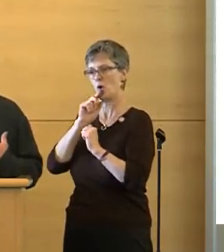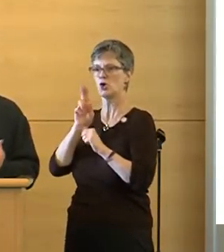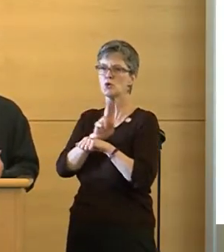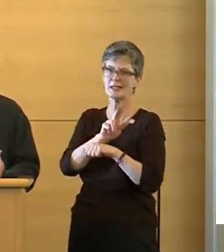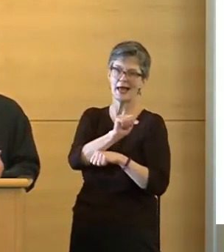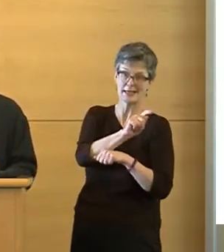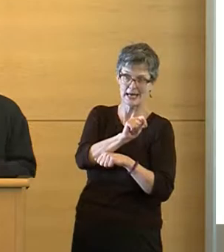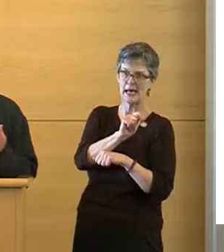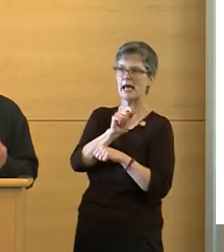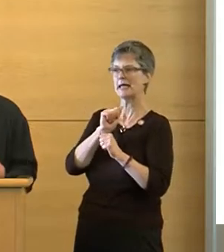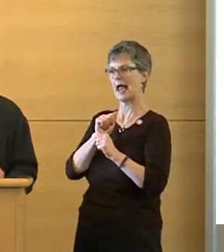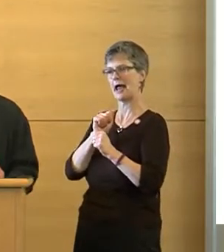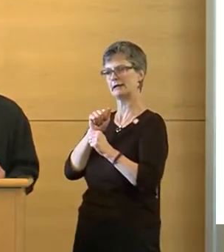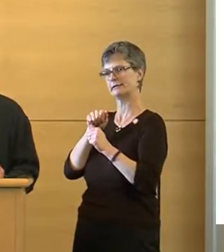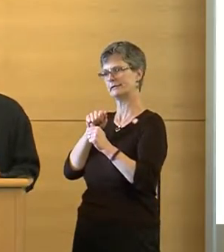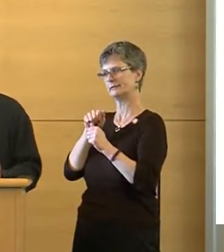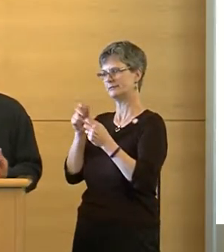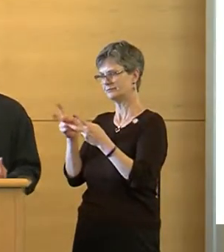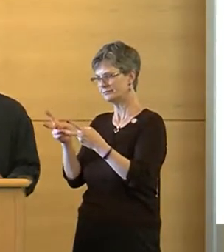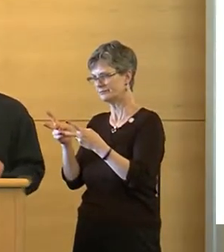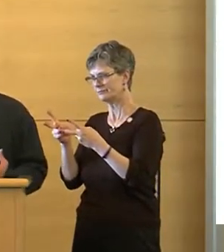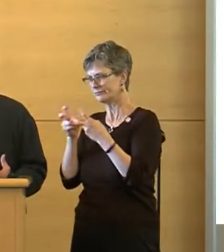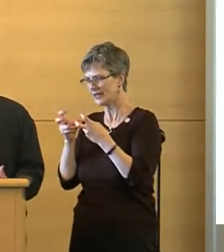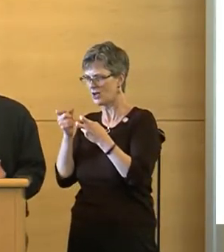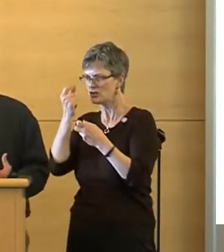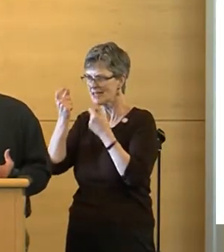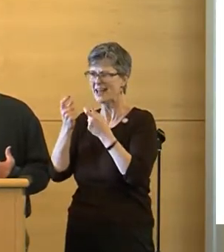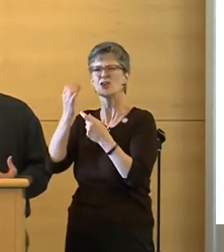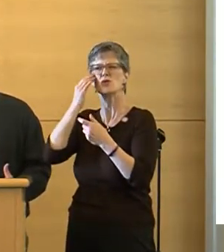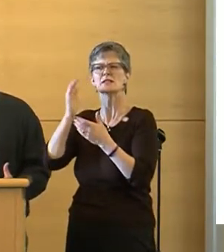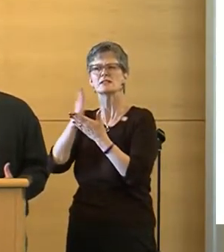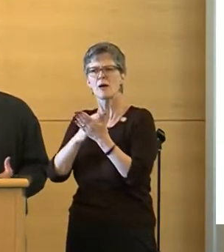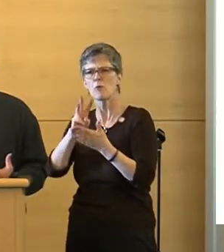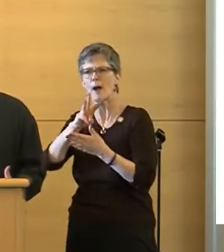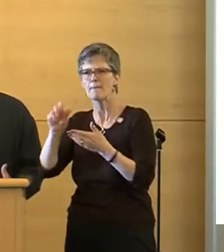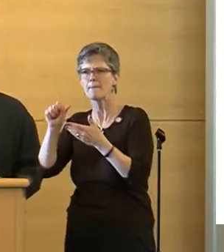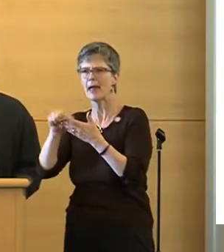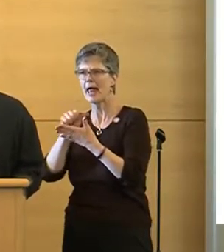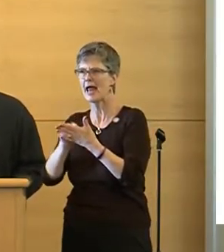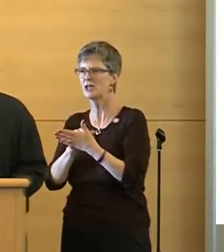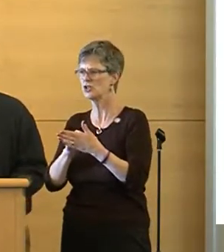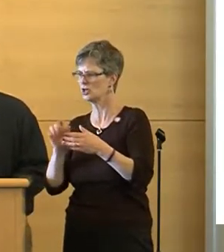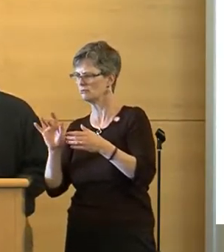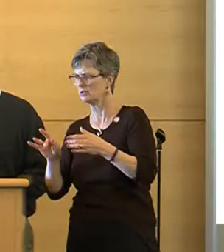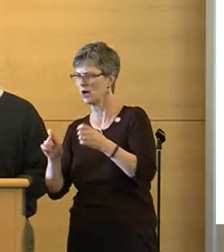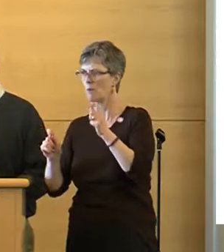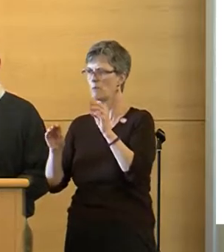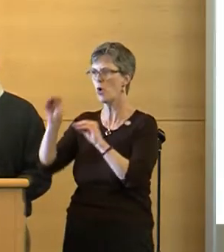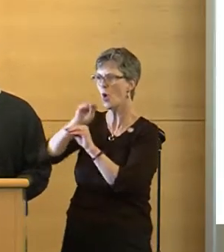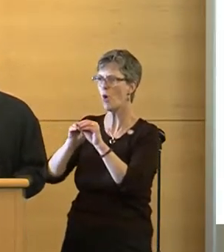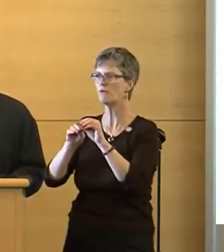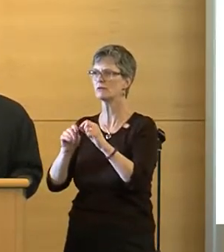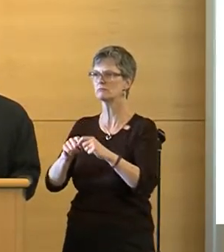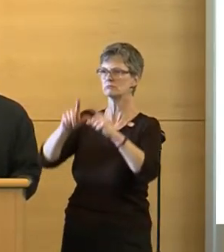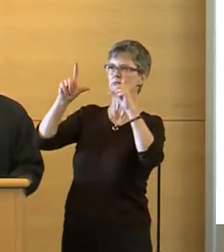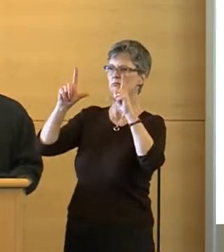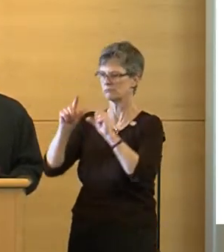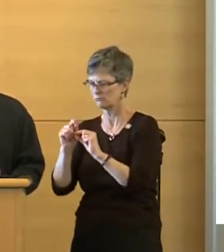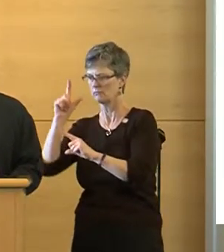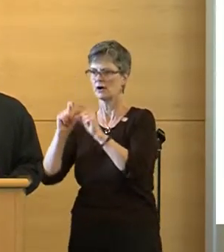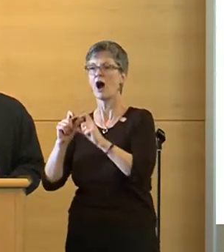rich, dynamic web applications to be accessible to people with disabilities.